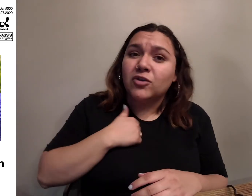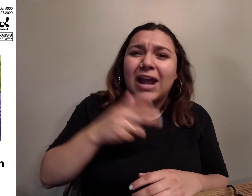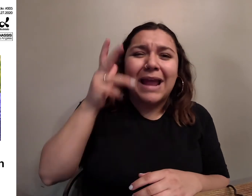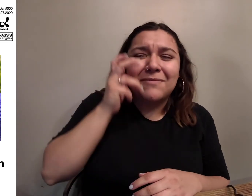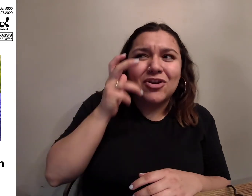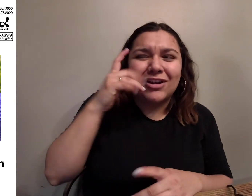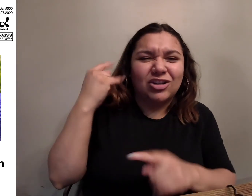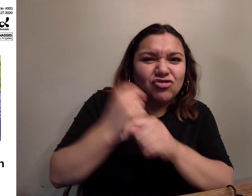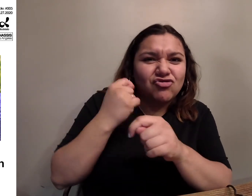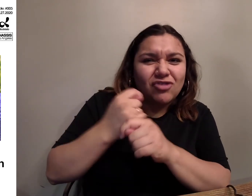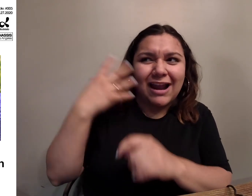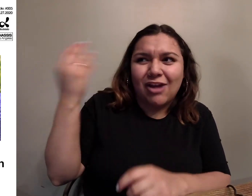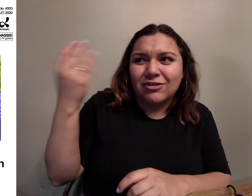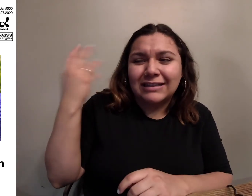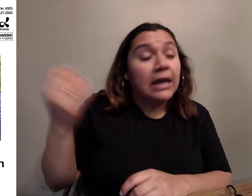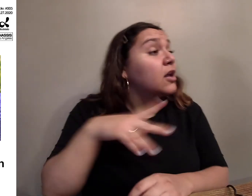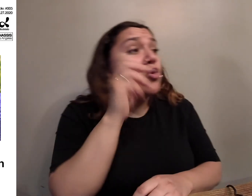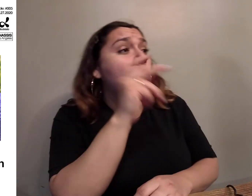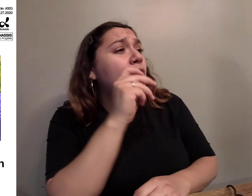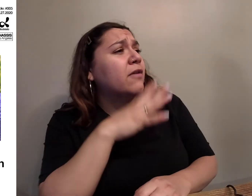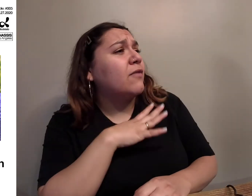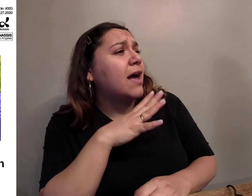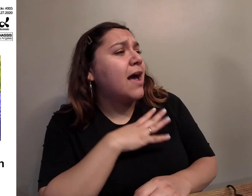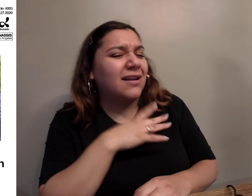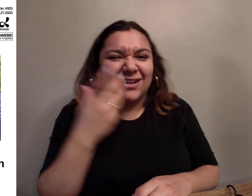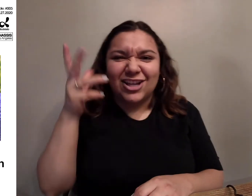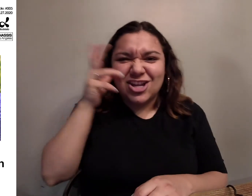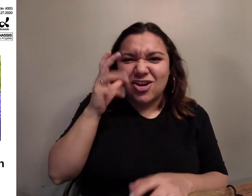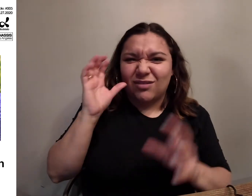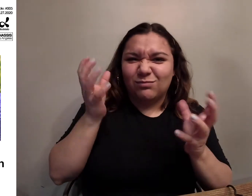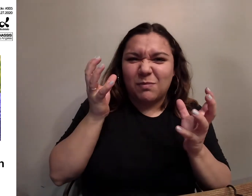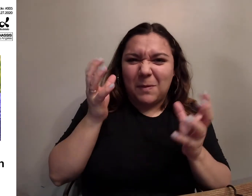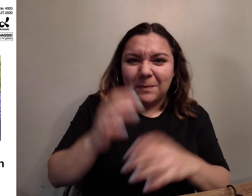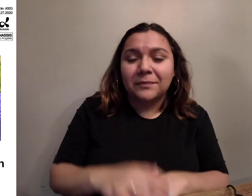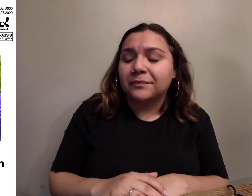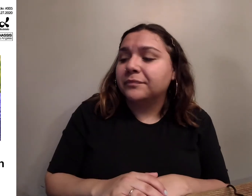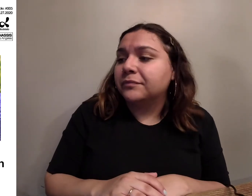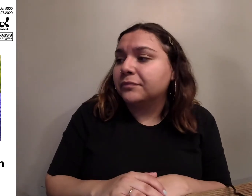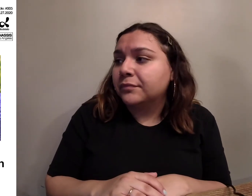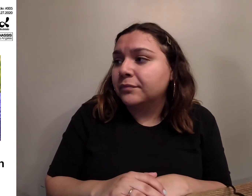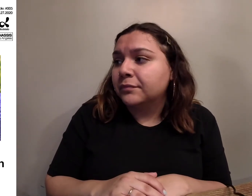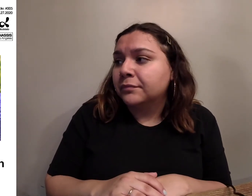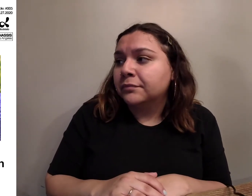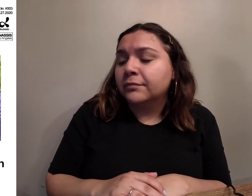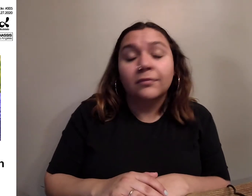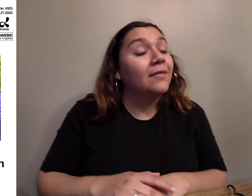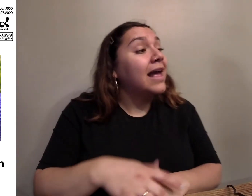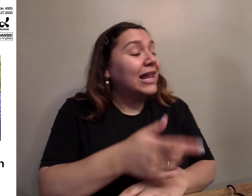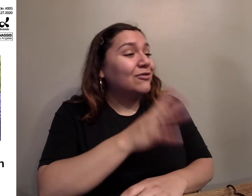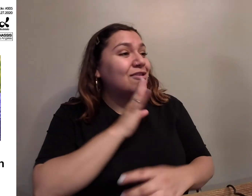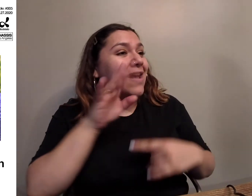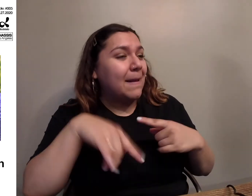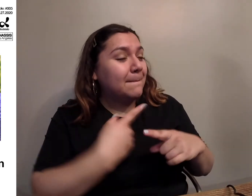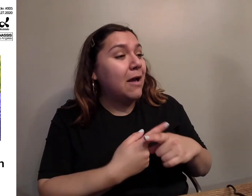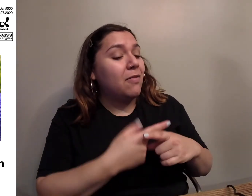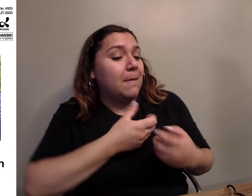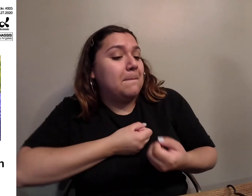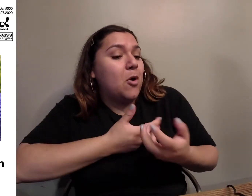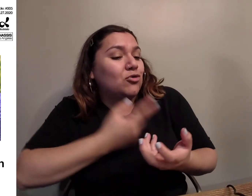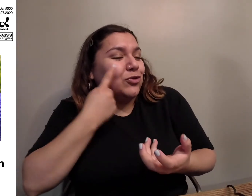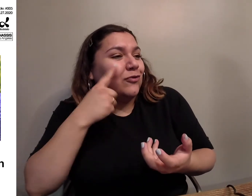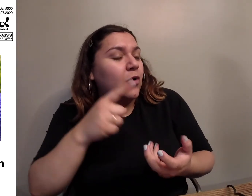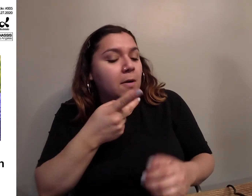truck outside. I think it's okay. This is what Proust spoke about, the poetry of the phone